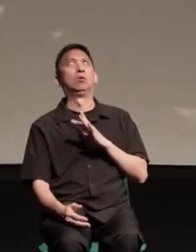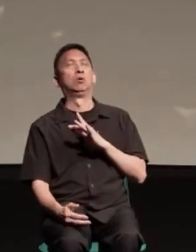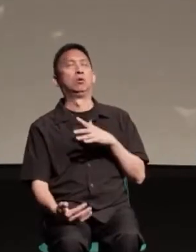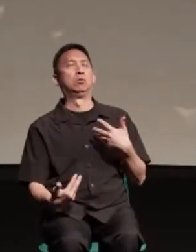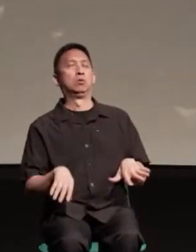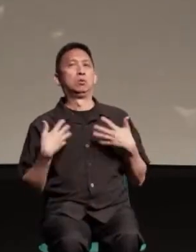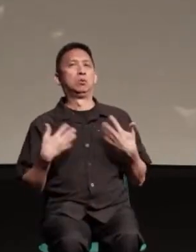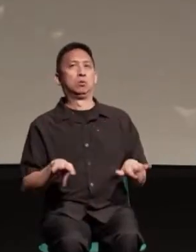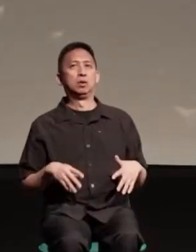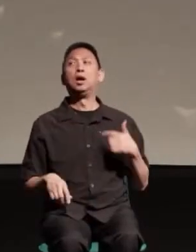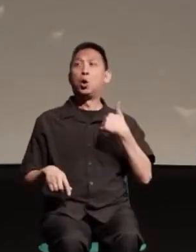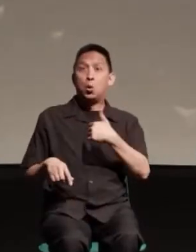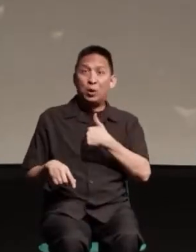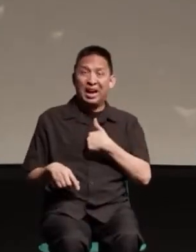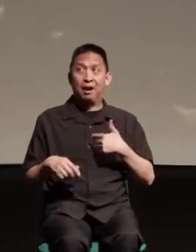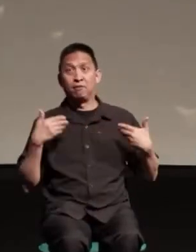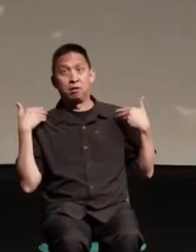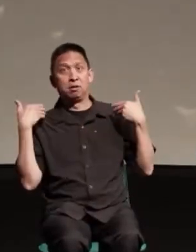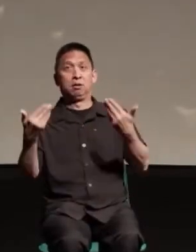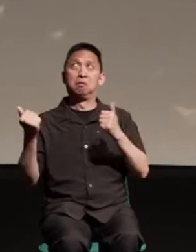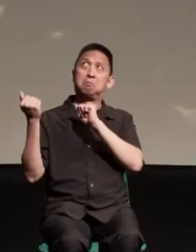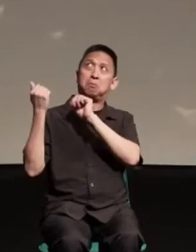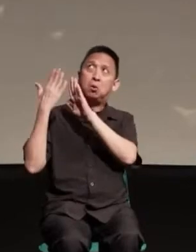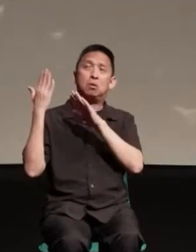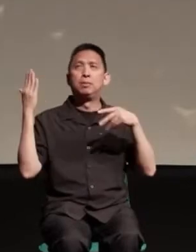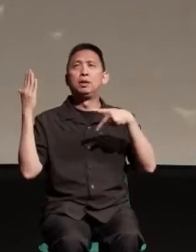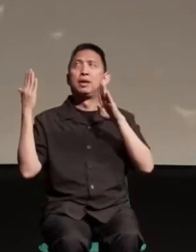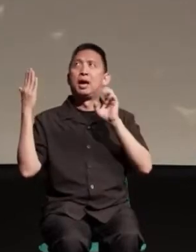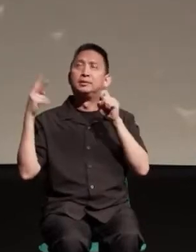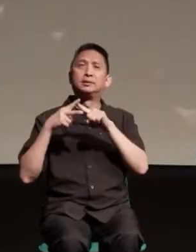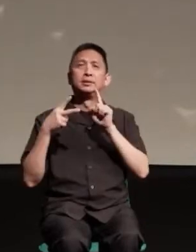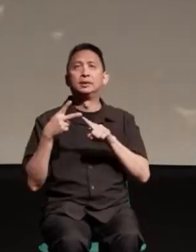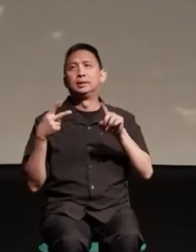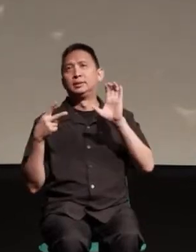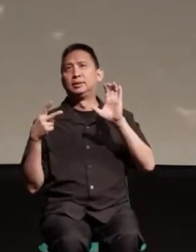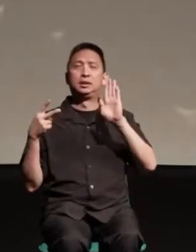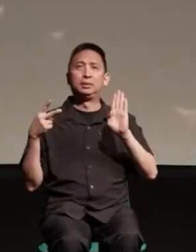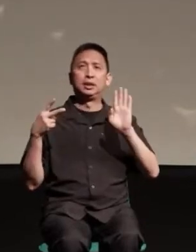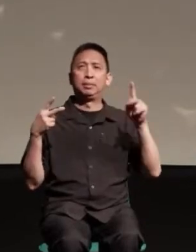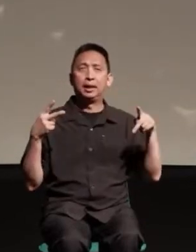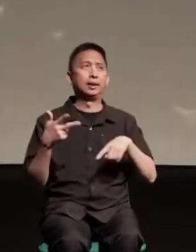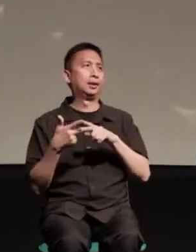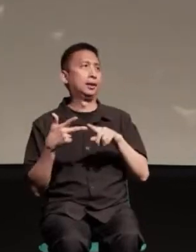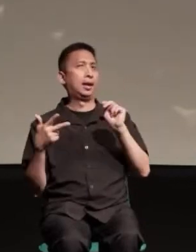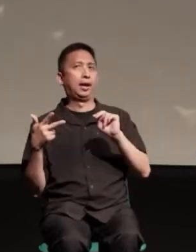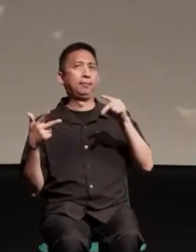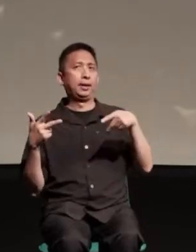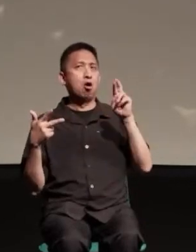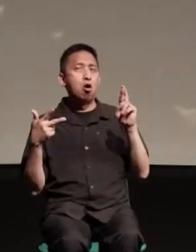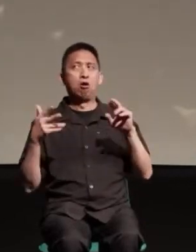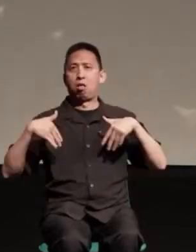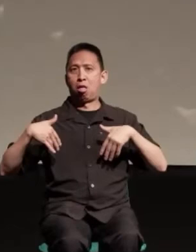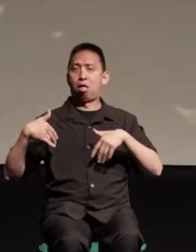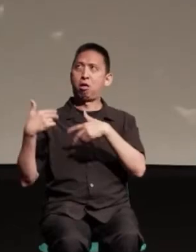something, we've been at the table talking to PBS and CPB and NPR, and we're getting there, we're getting closer. But I think